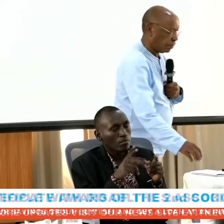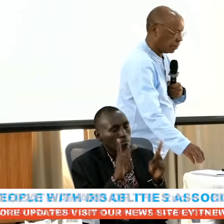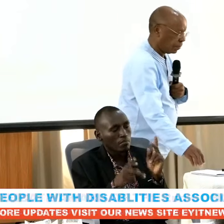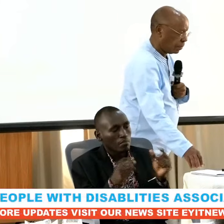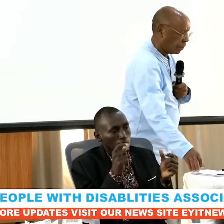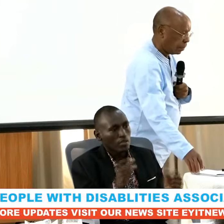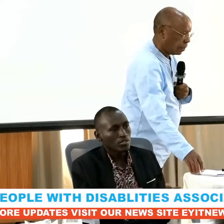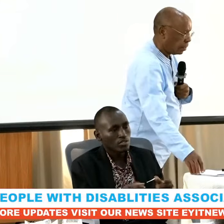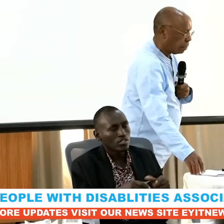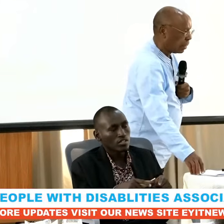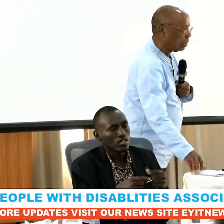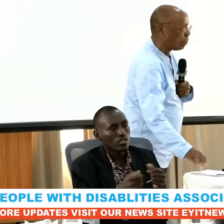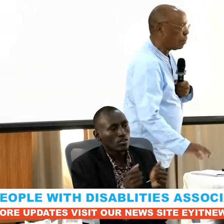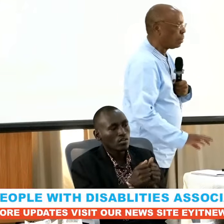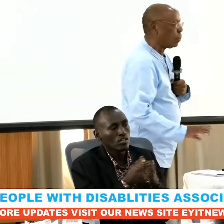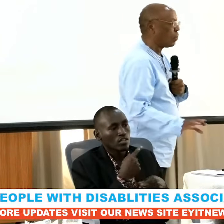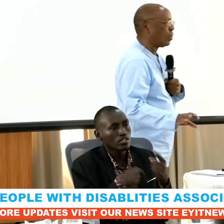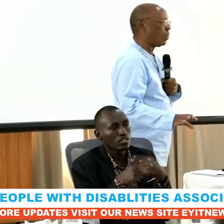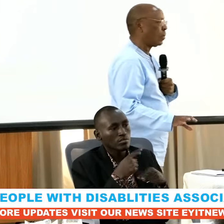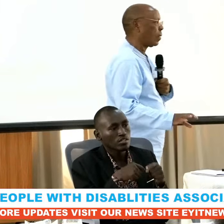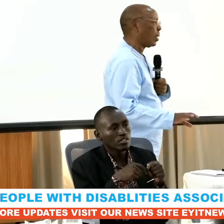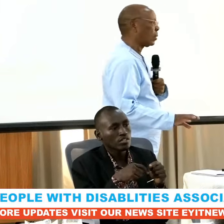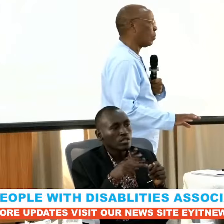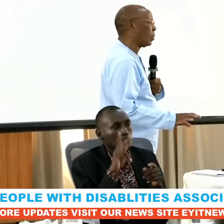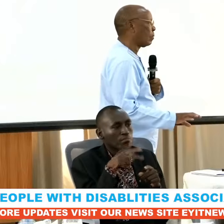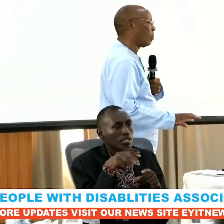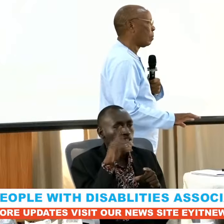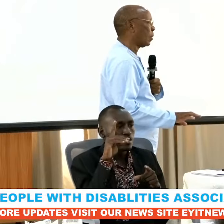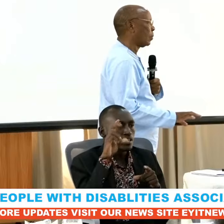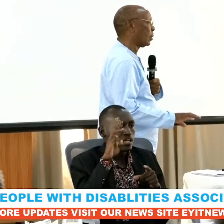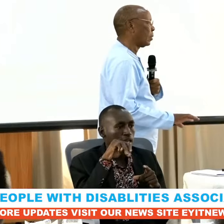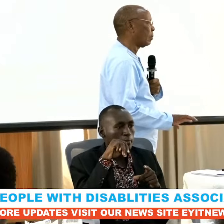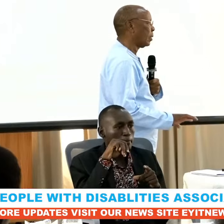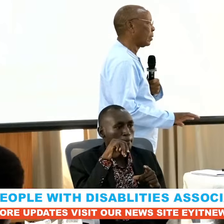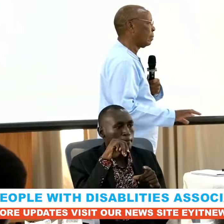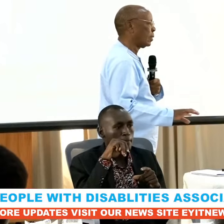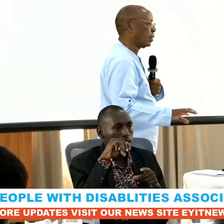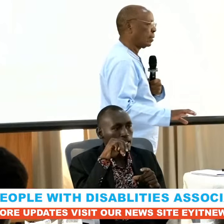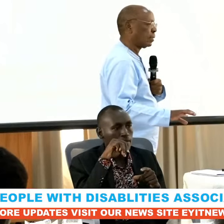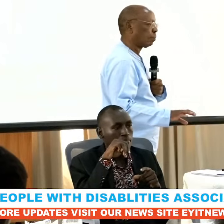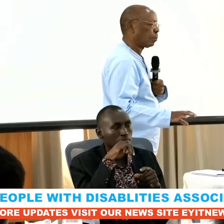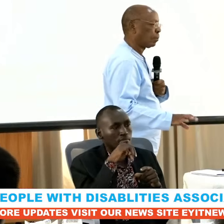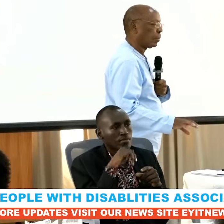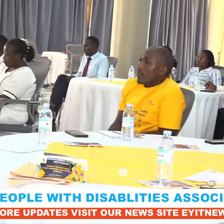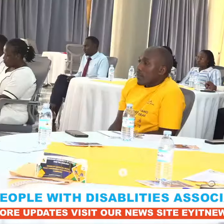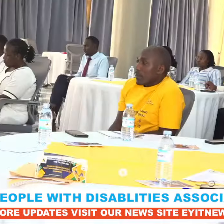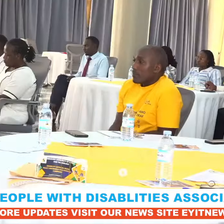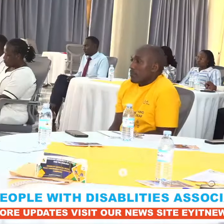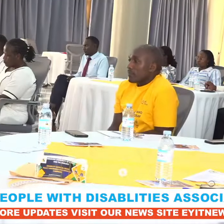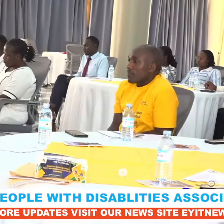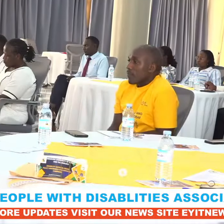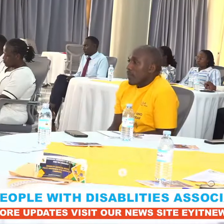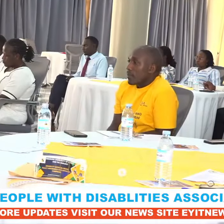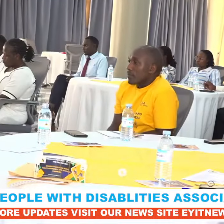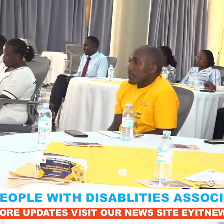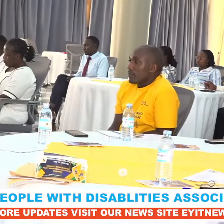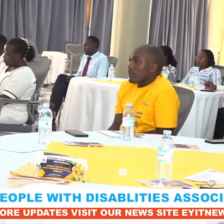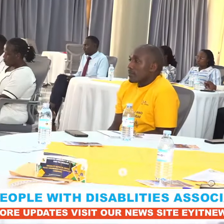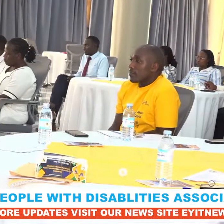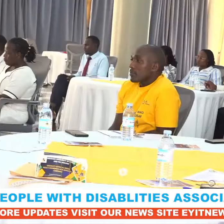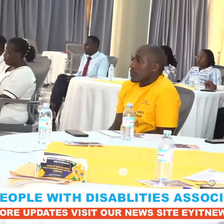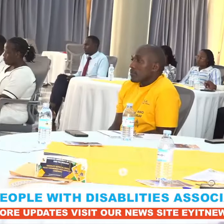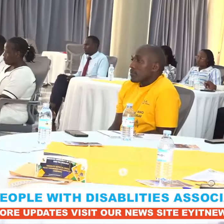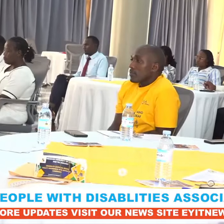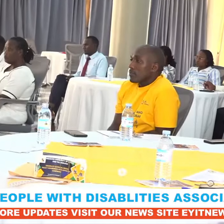disabilities. The policy development model has a quota for persons with disabilities. So across the board, government